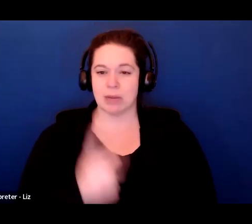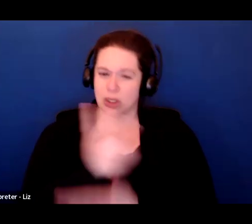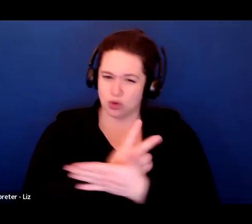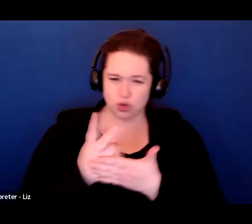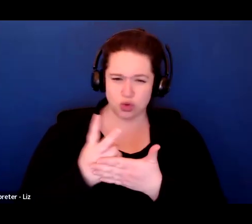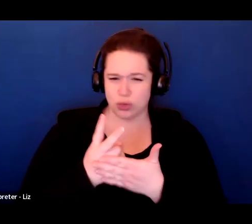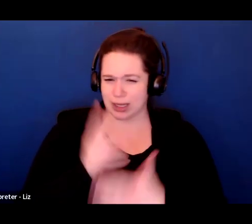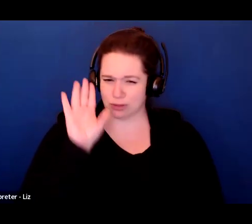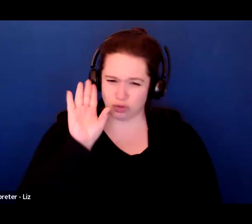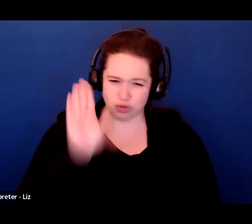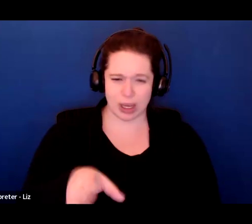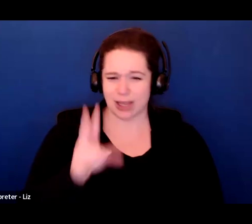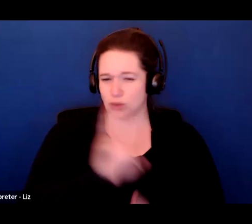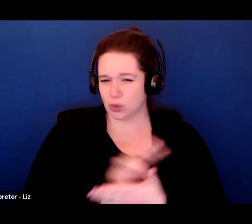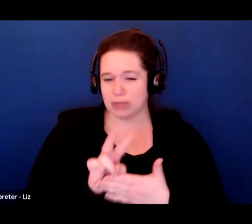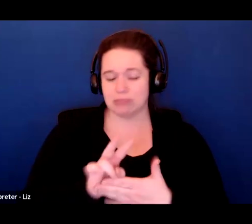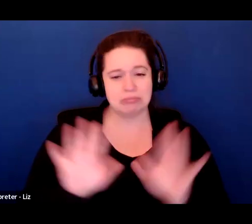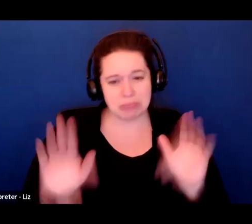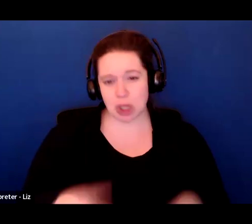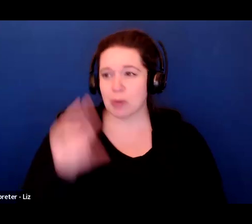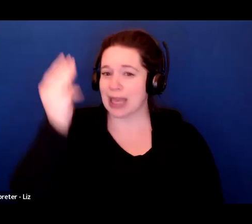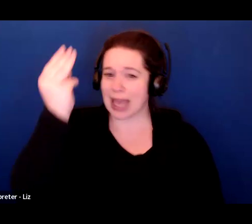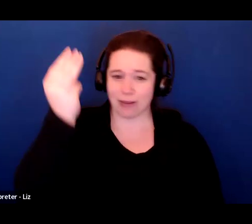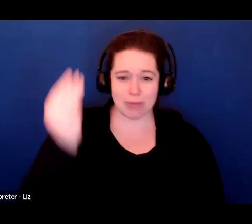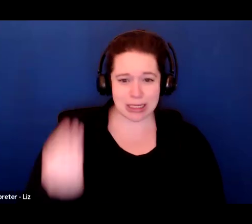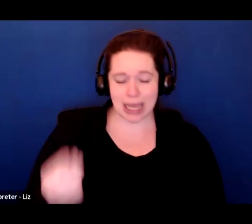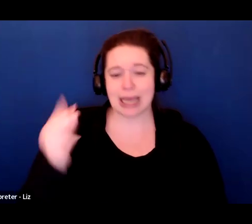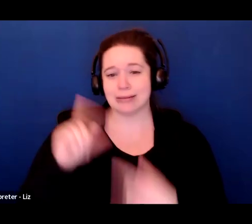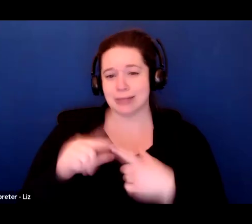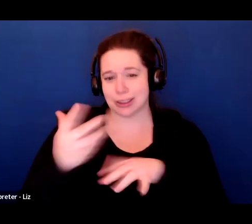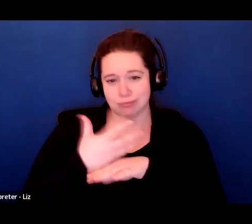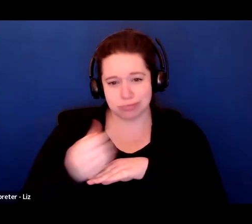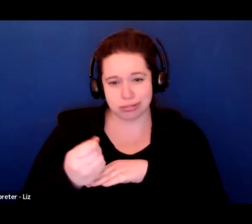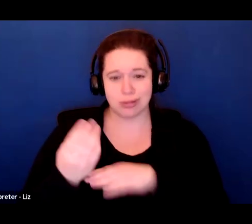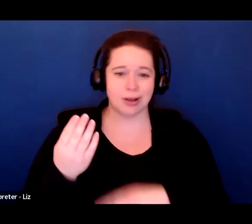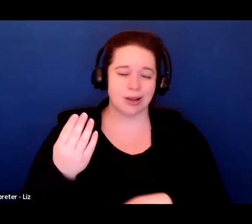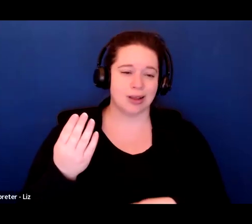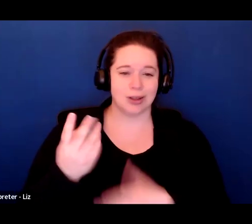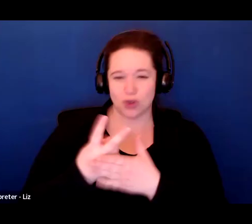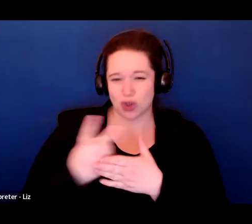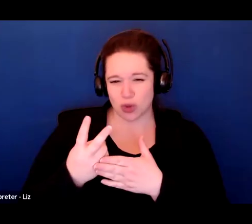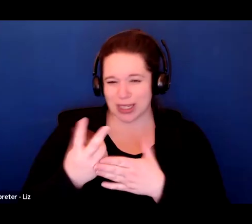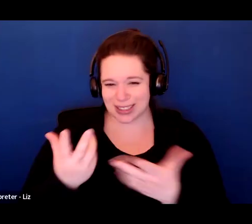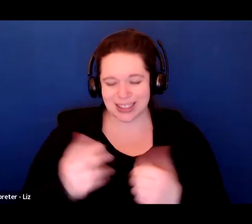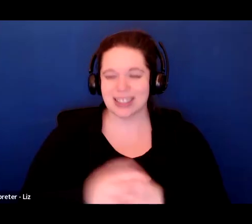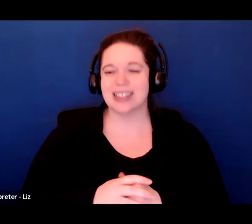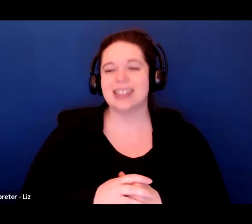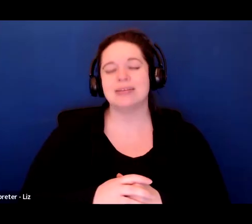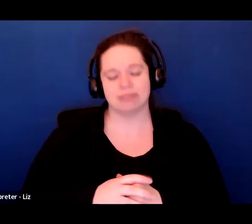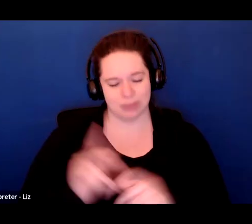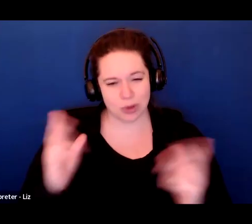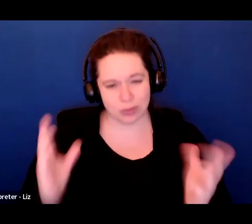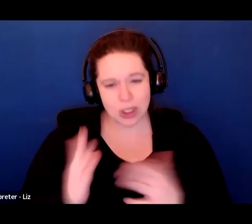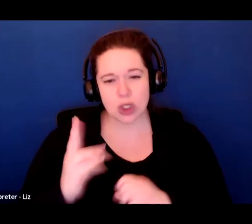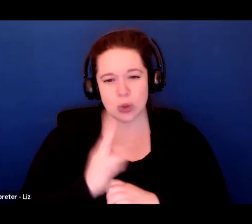every day for 2 weeks. It could be every Monday until your 2 weeks have been used up. So be sure and use that. People use it for